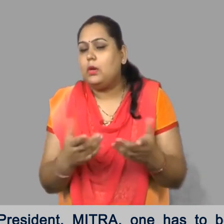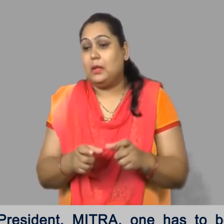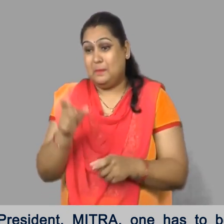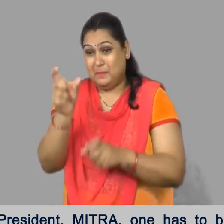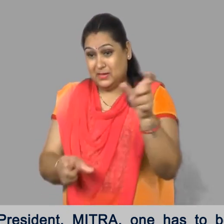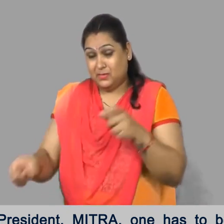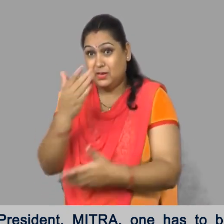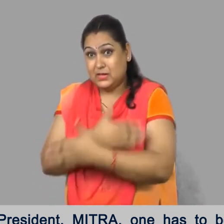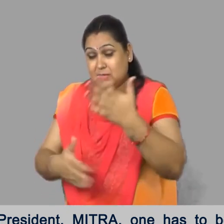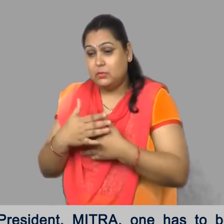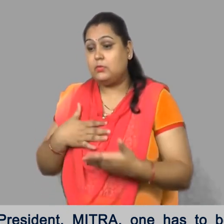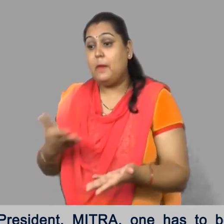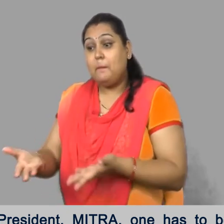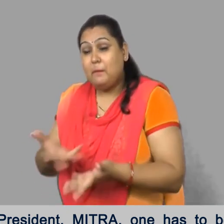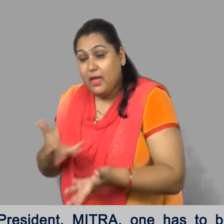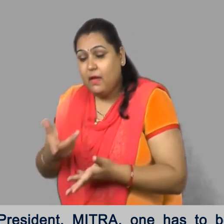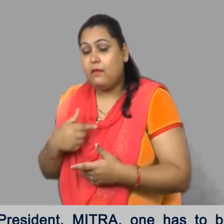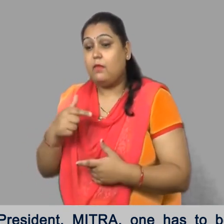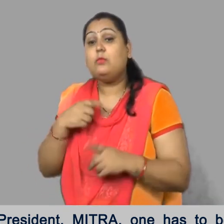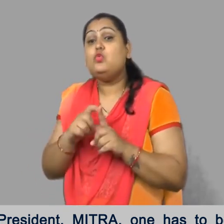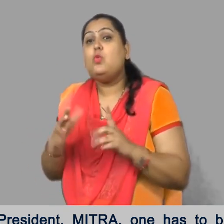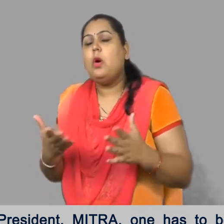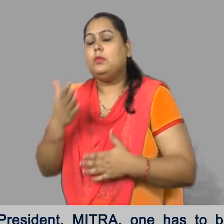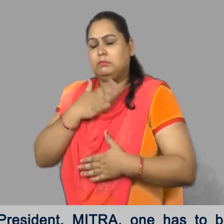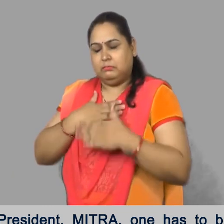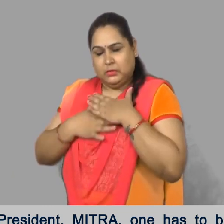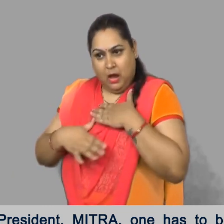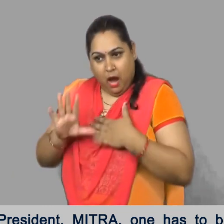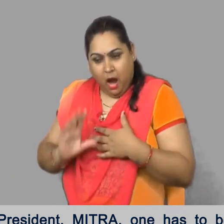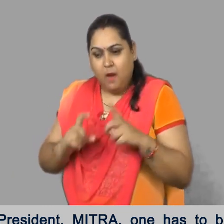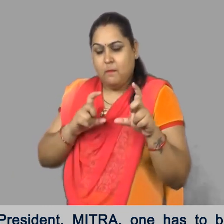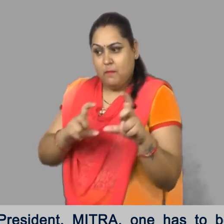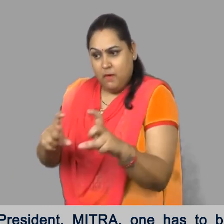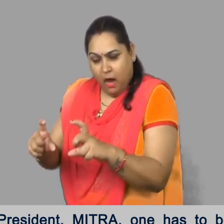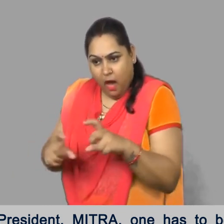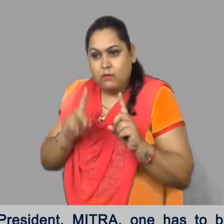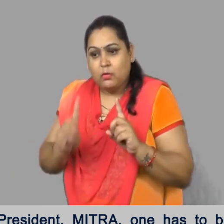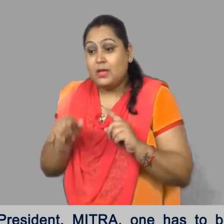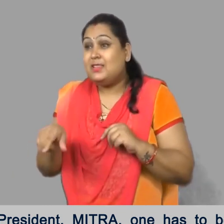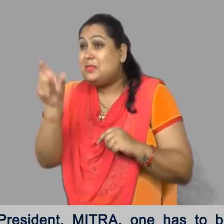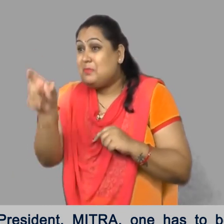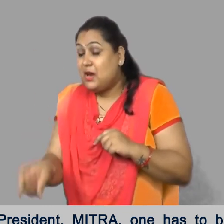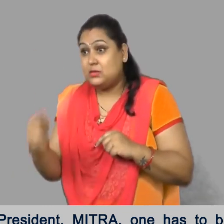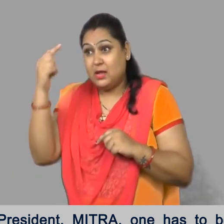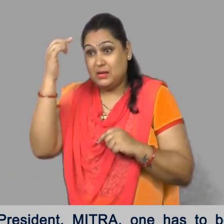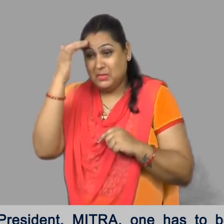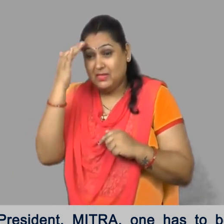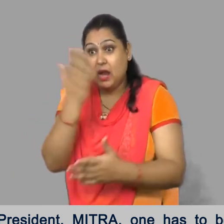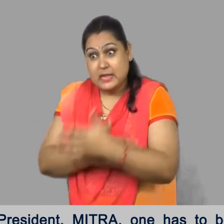One has to be very patient while dealing with PWDs,